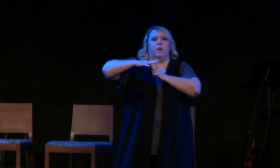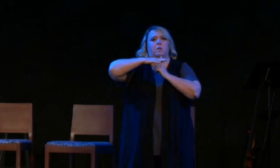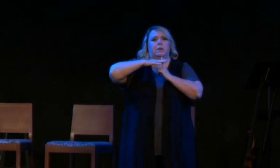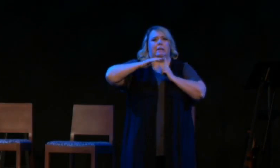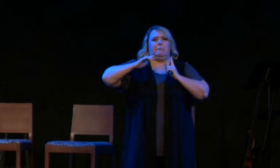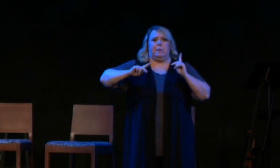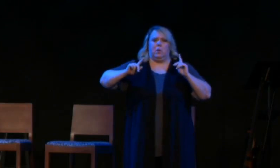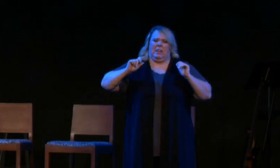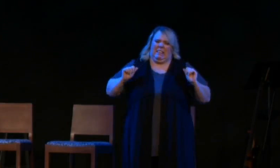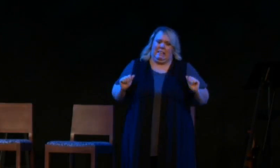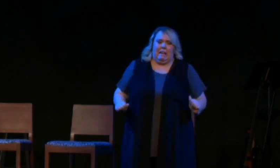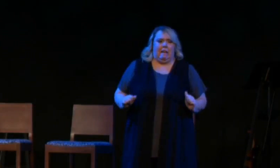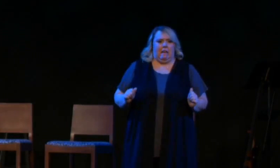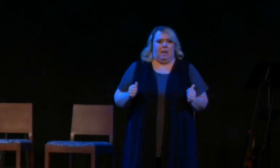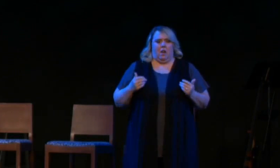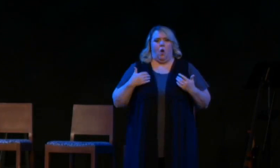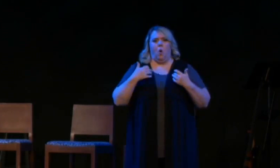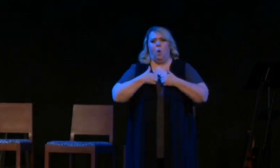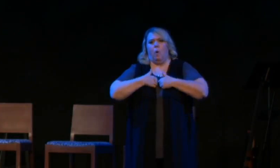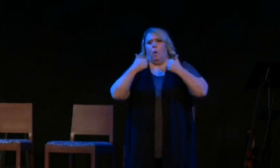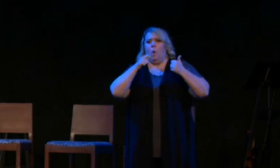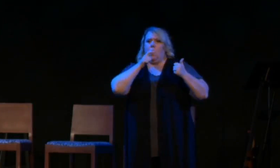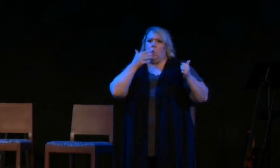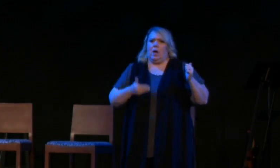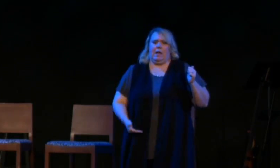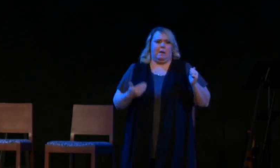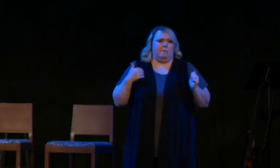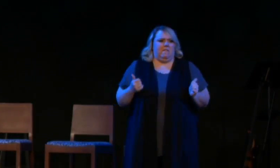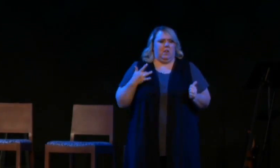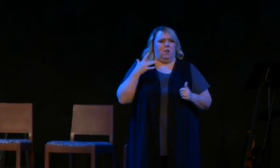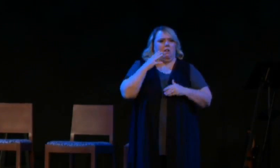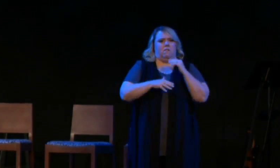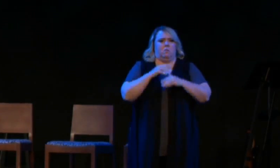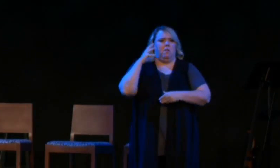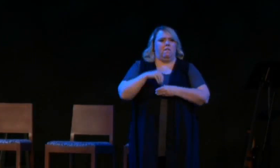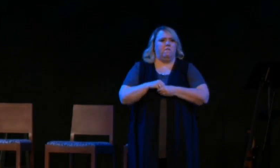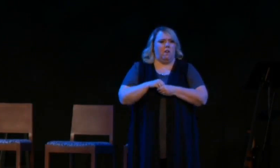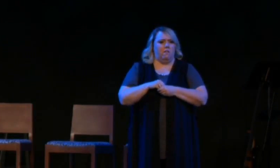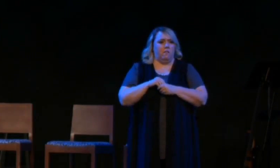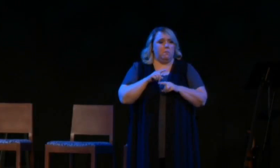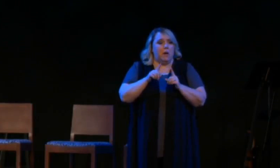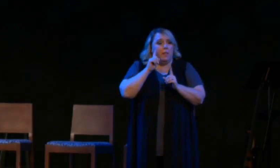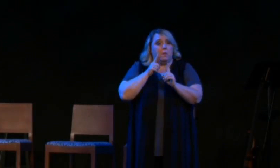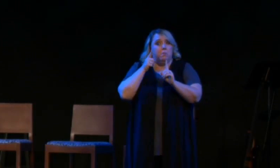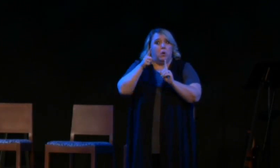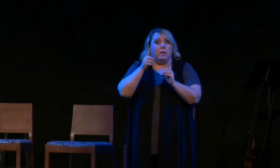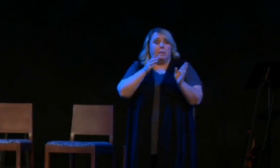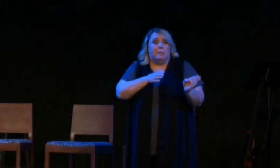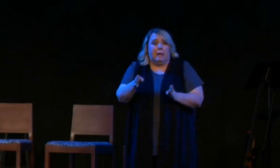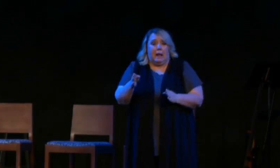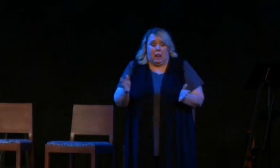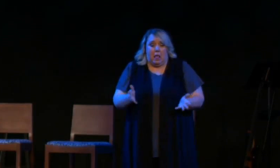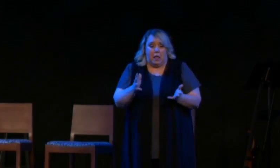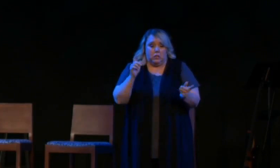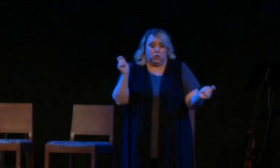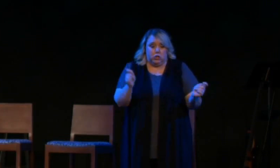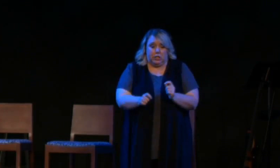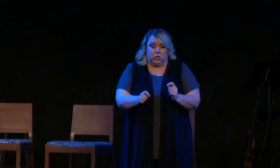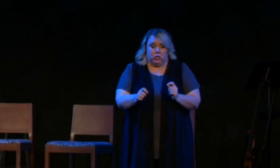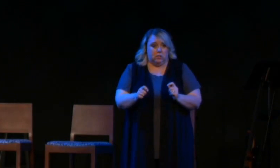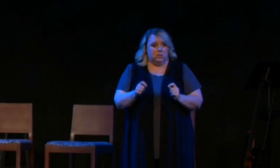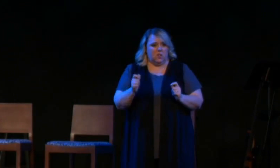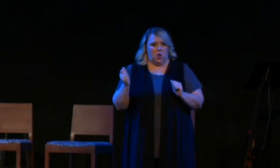they are, that might even include change too, and that's fine. But the purpose of the plan isn't to drive those changes, but just create the space where people